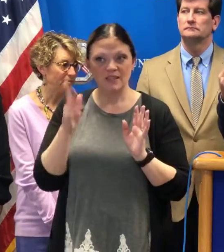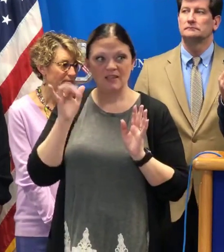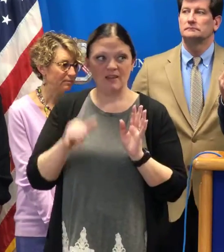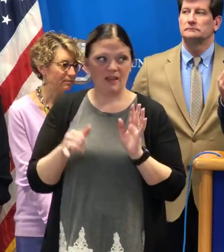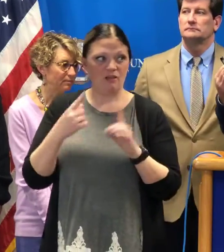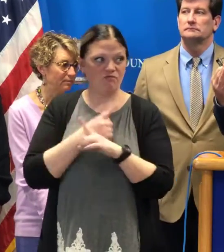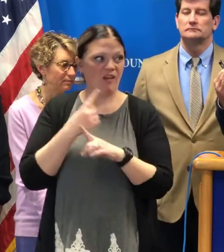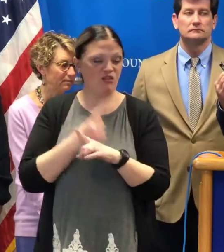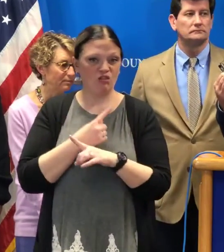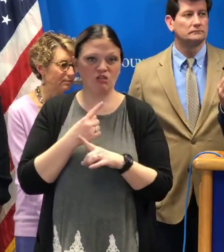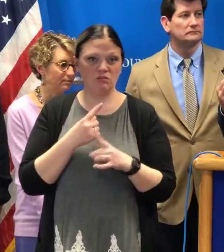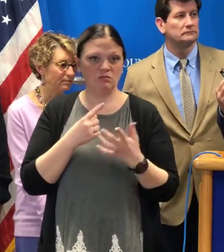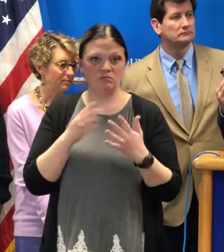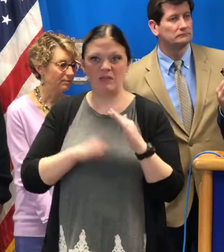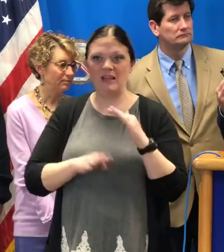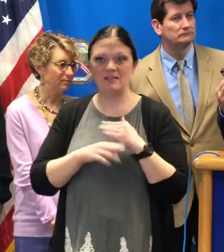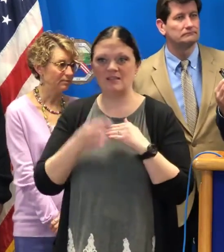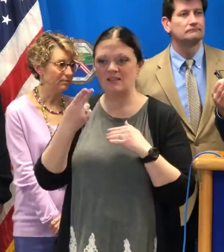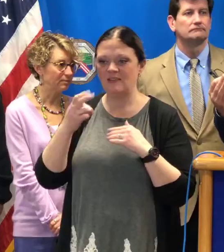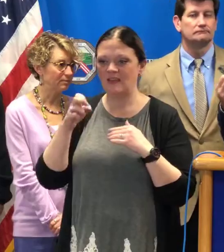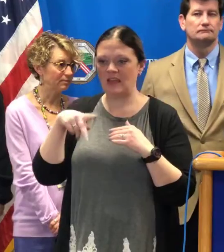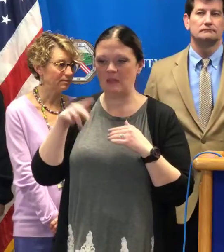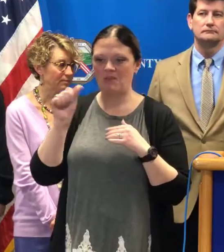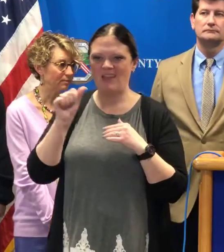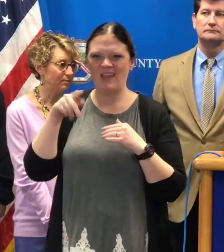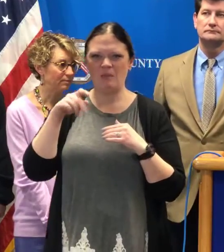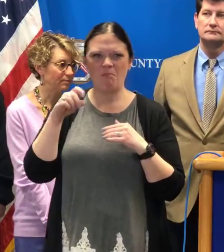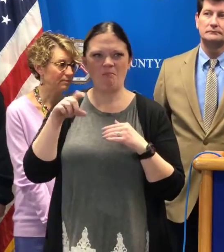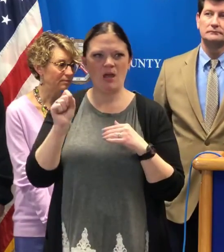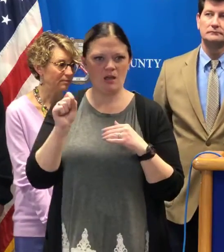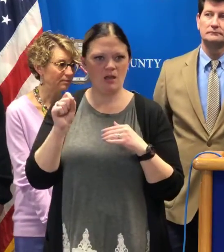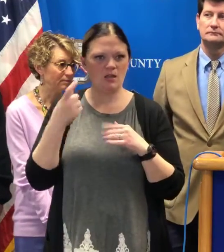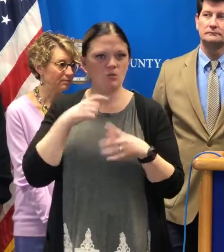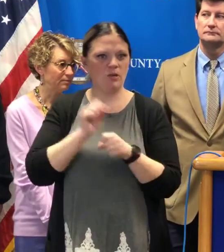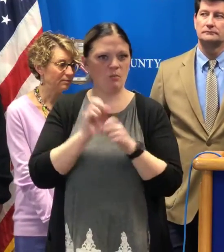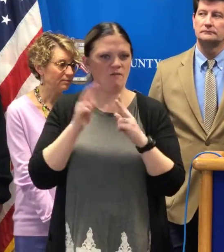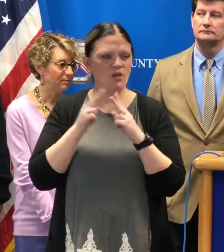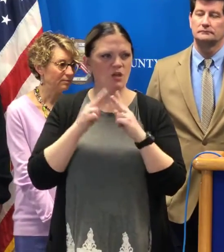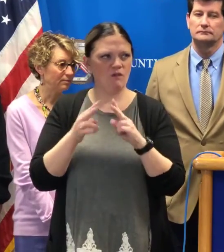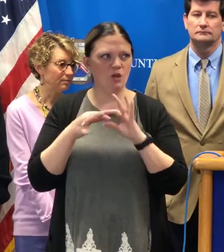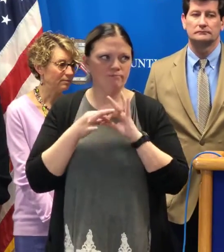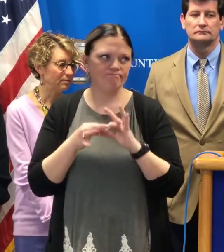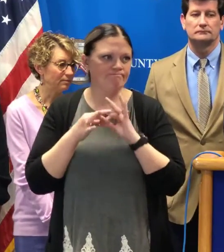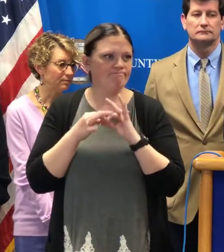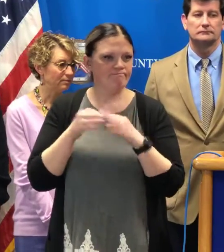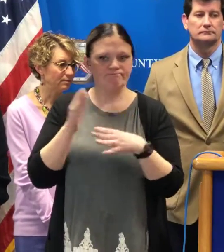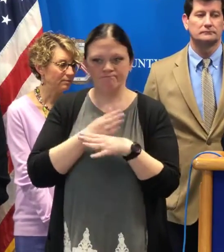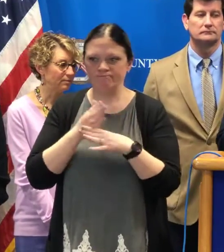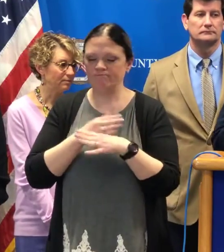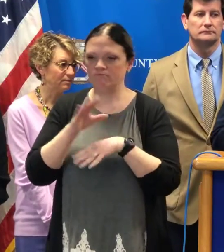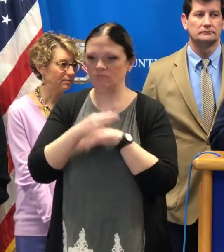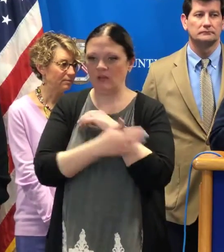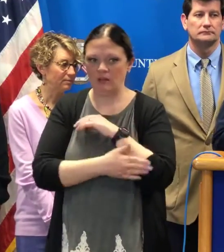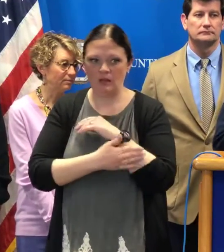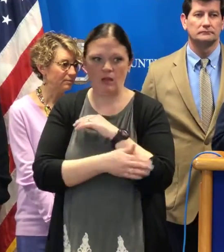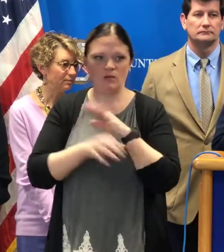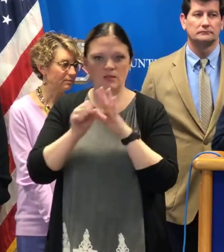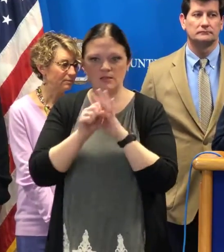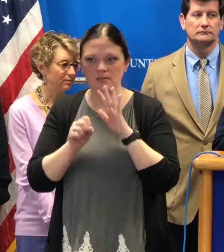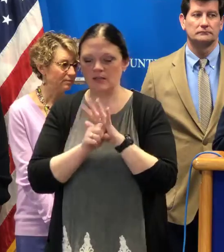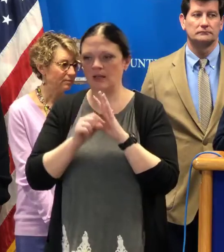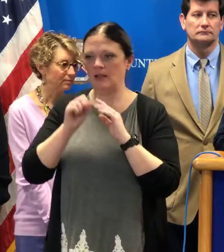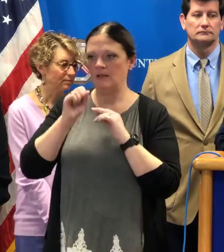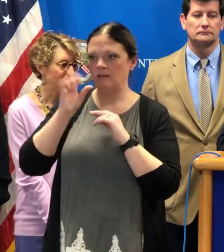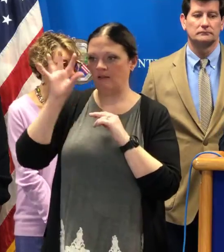a regular basis when it comes to the HEPA pods. So we all work very, very closely, partners in the county, the state, the feds, and yes, the towns